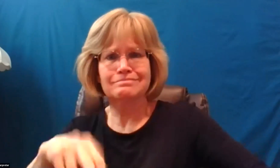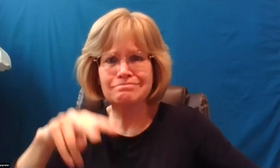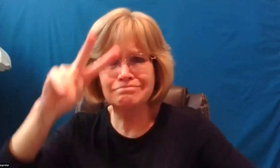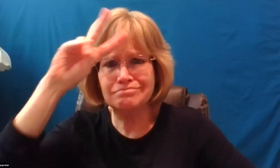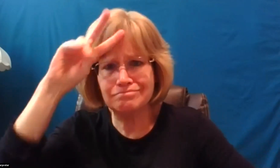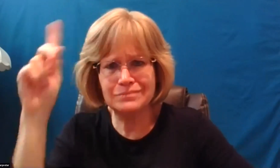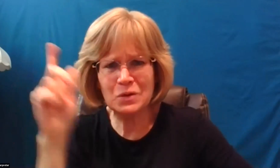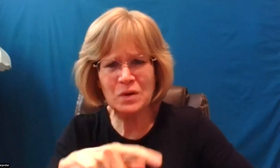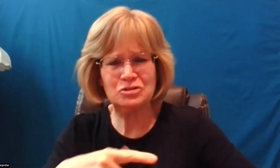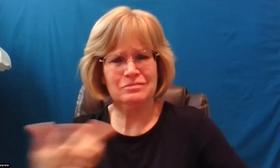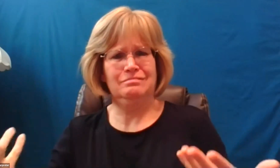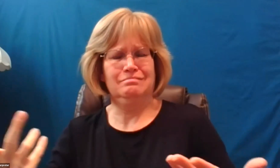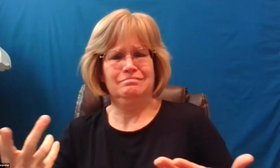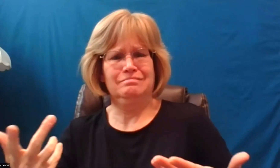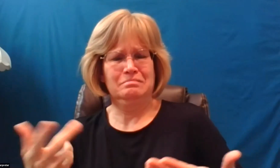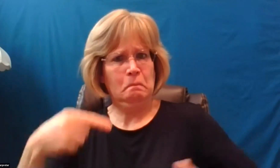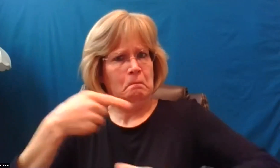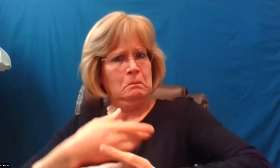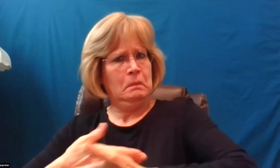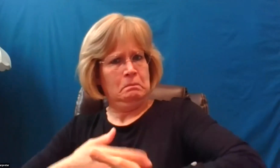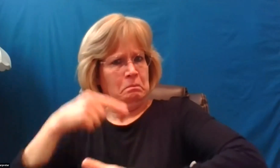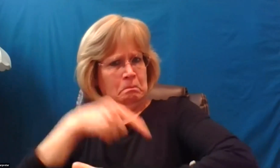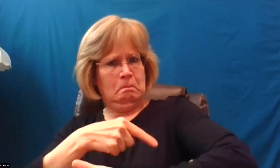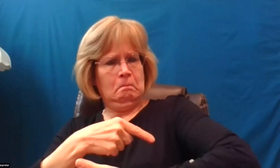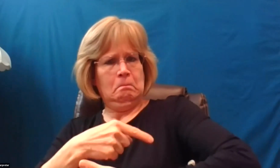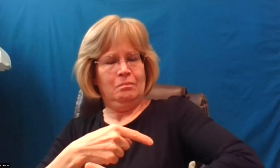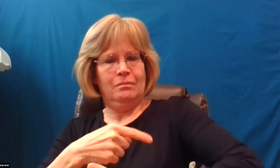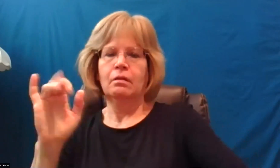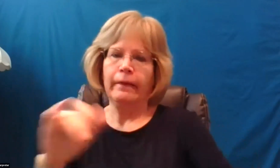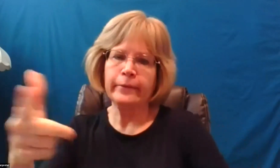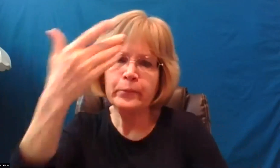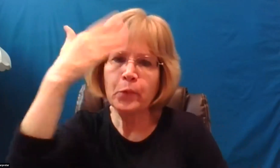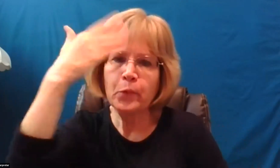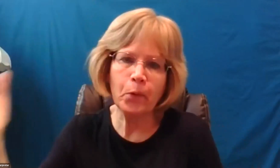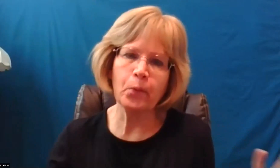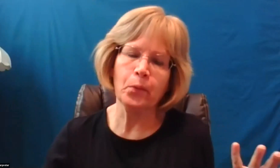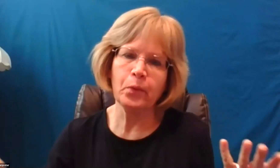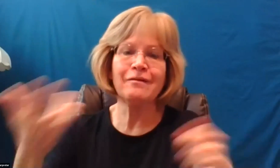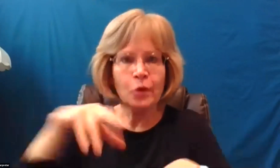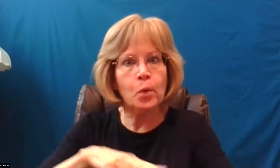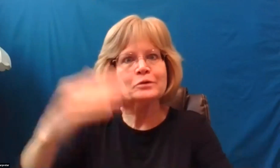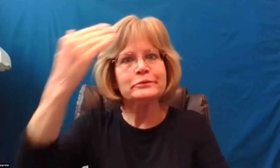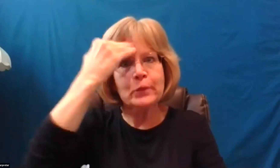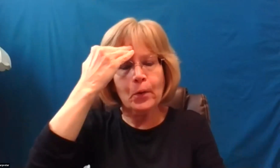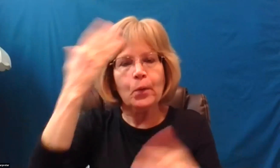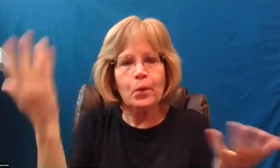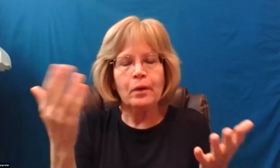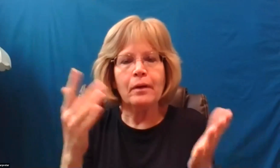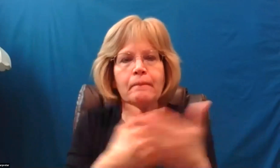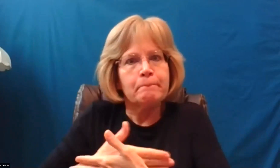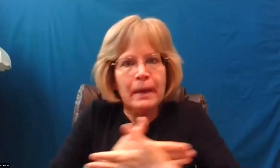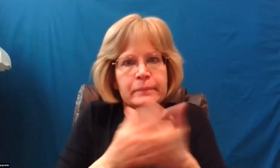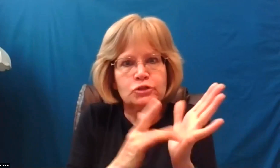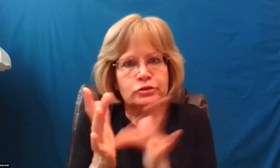ignorant wonderment, what child is this? As though we don't know. Of course we know. It's no